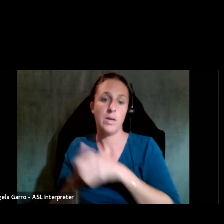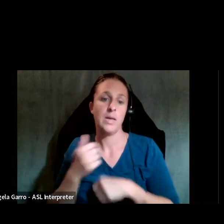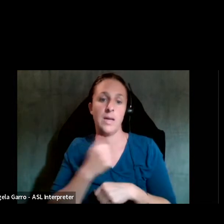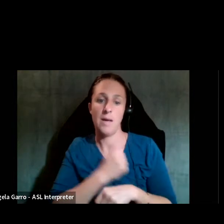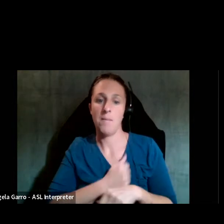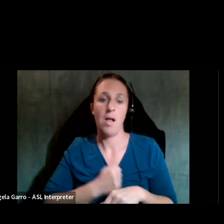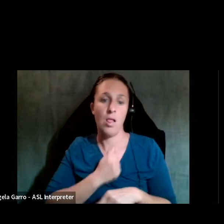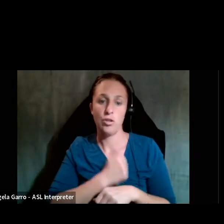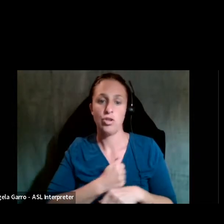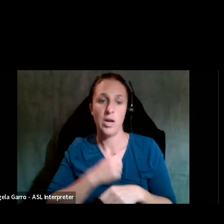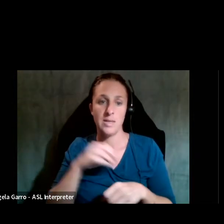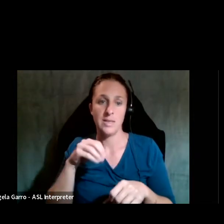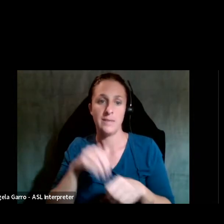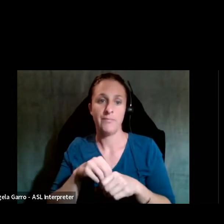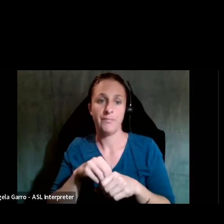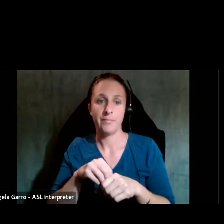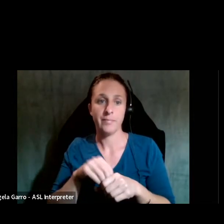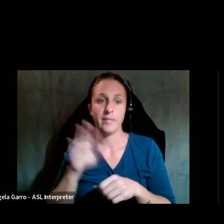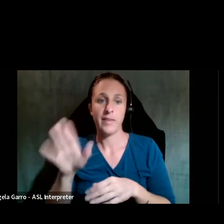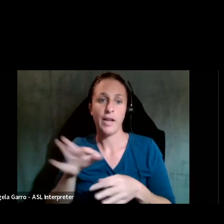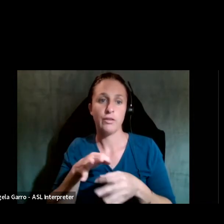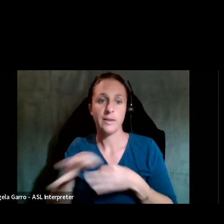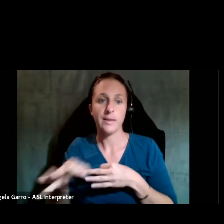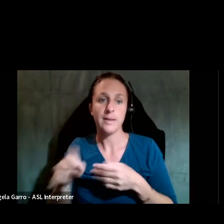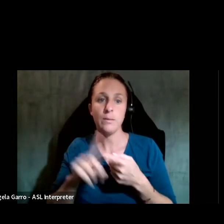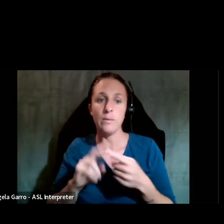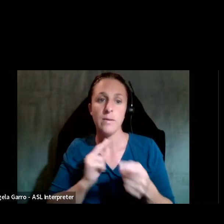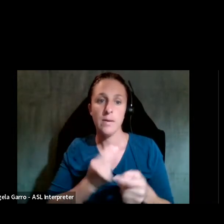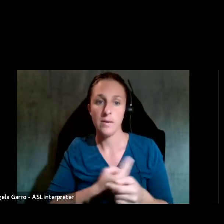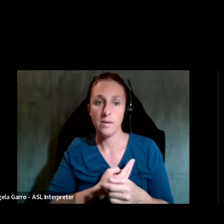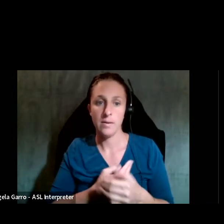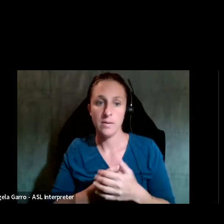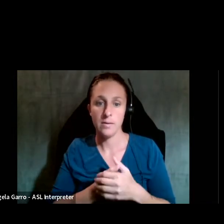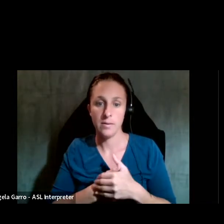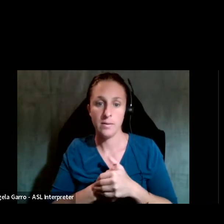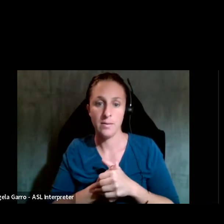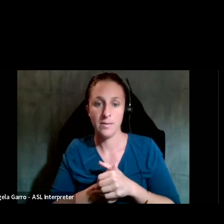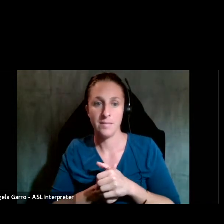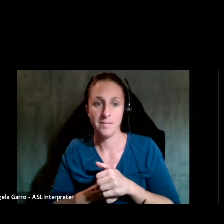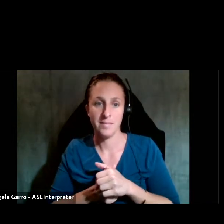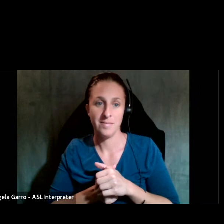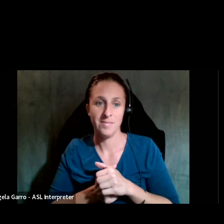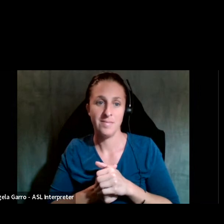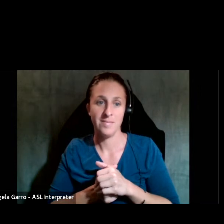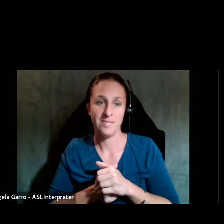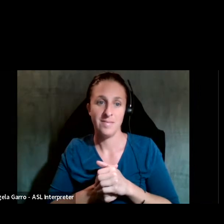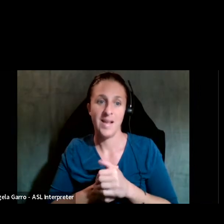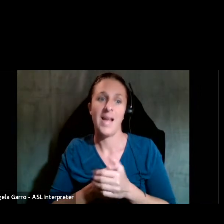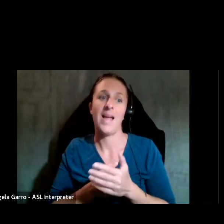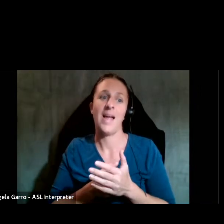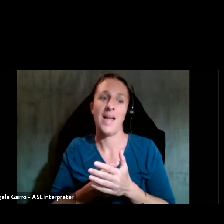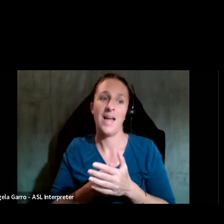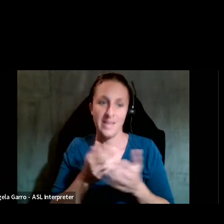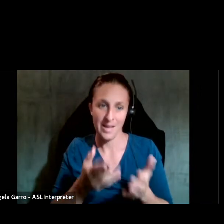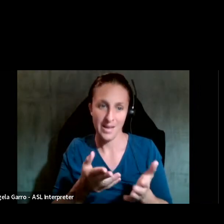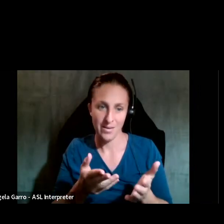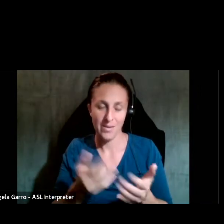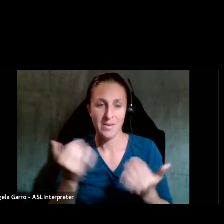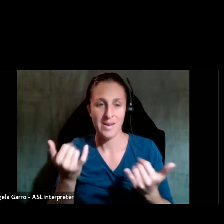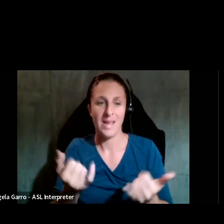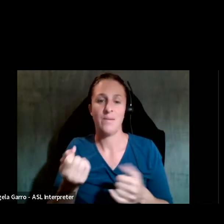in their delay to us. There you go. And now you